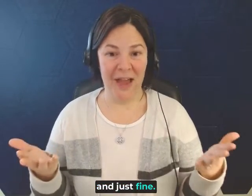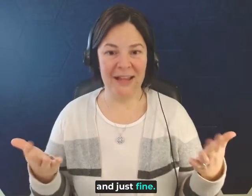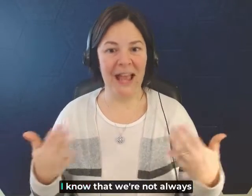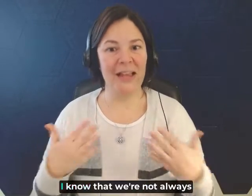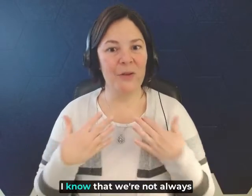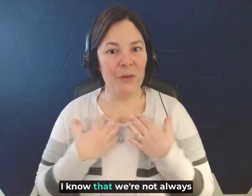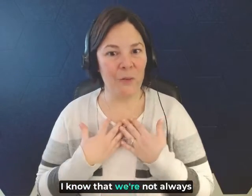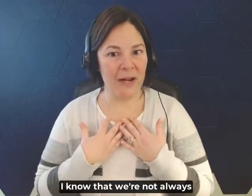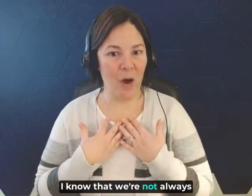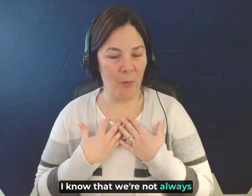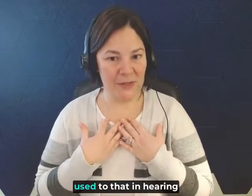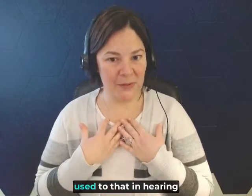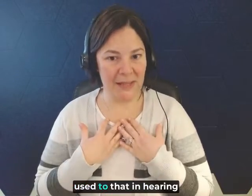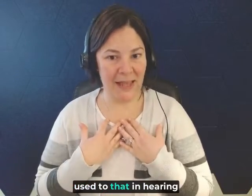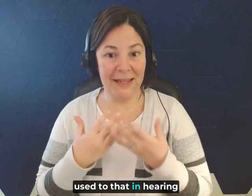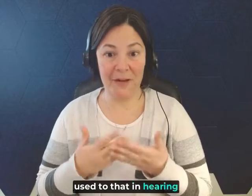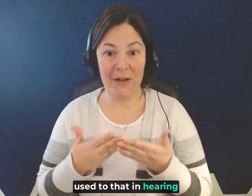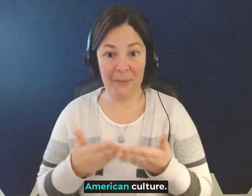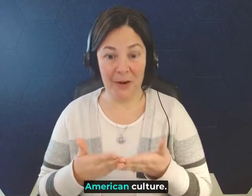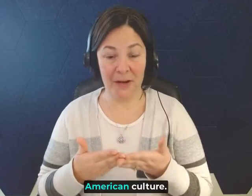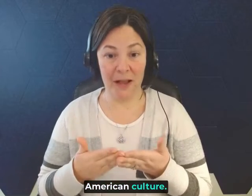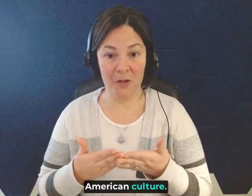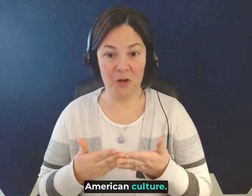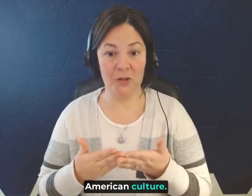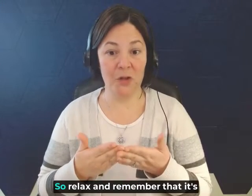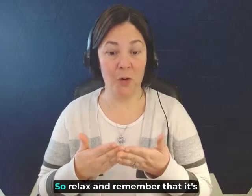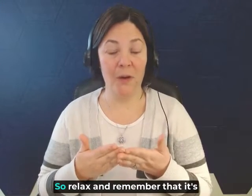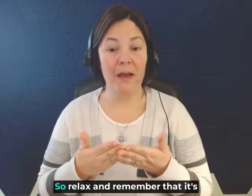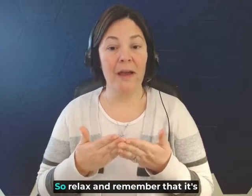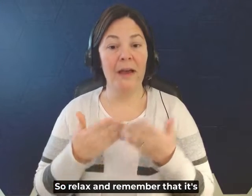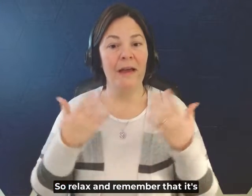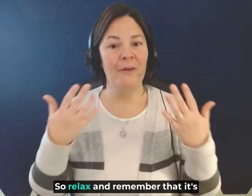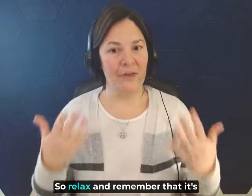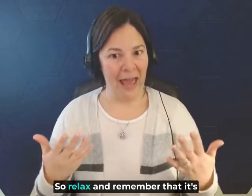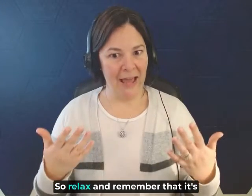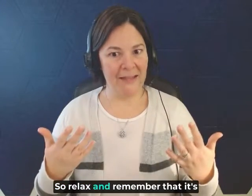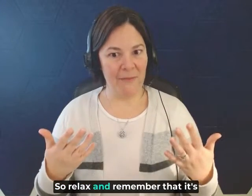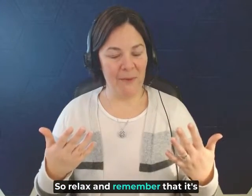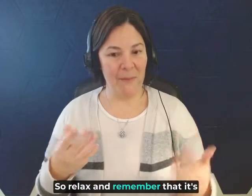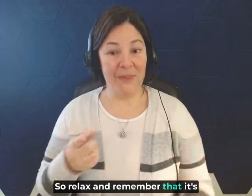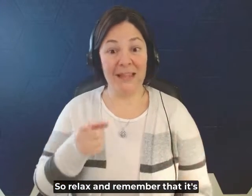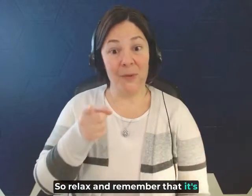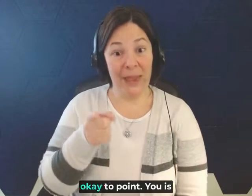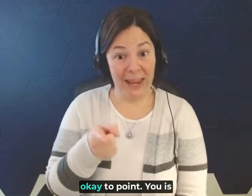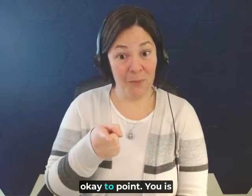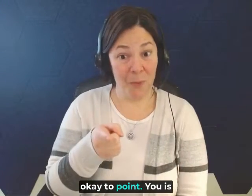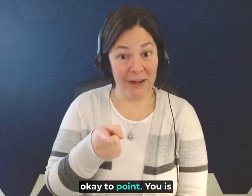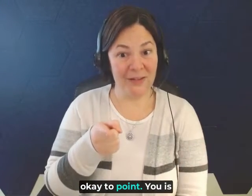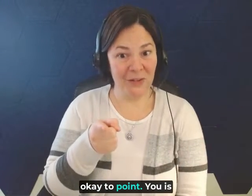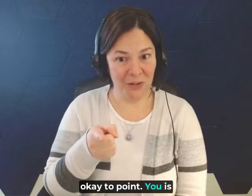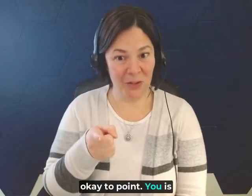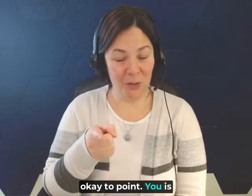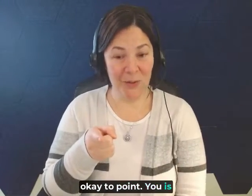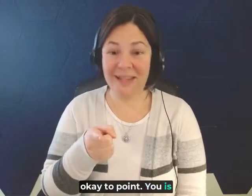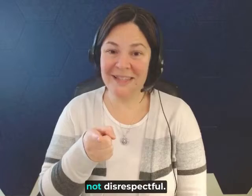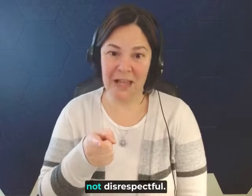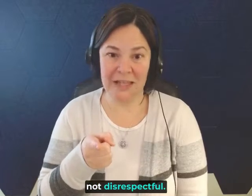I know that we're not always used to that in hearing American culture. So relax and remember that it's okay to point. You is not